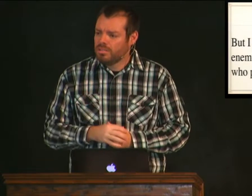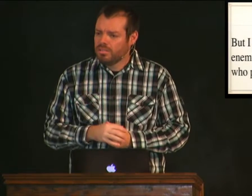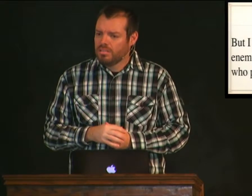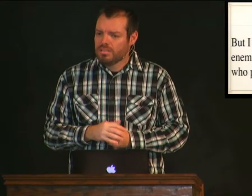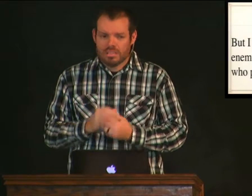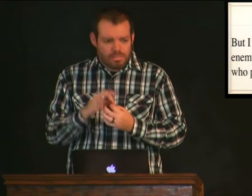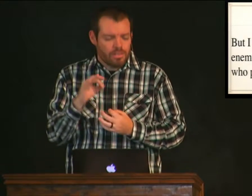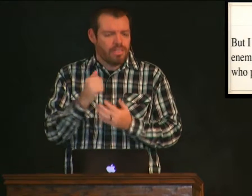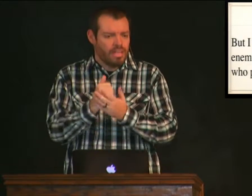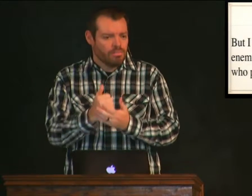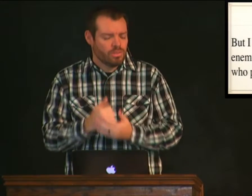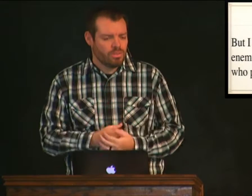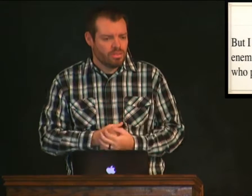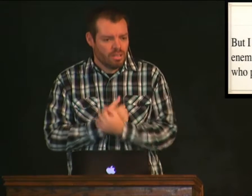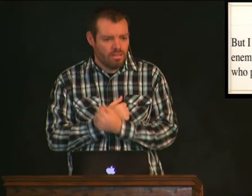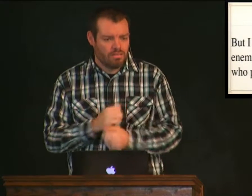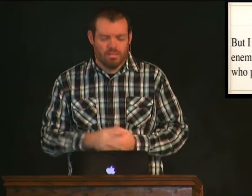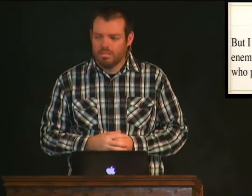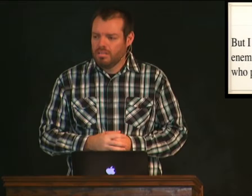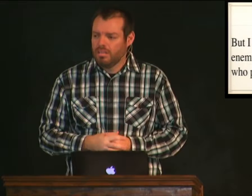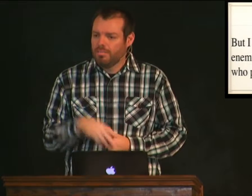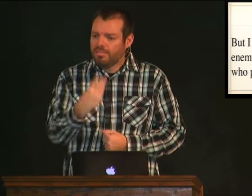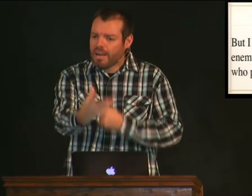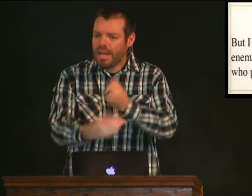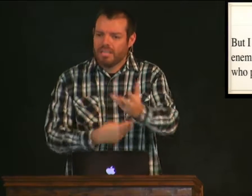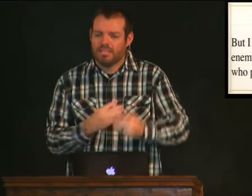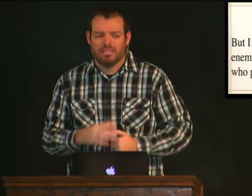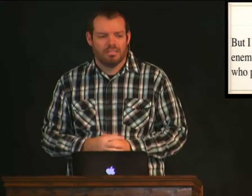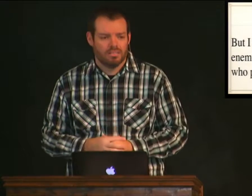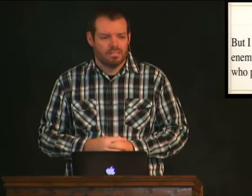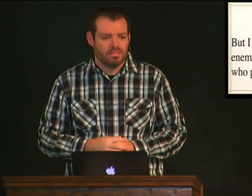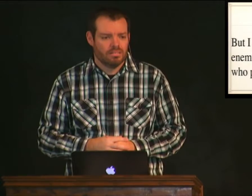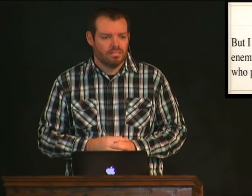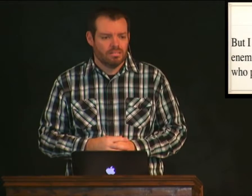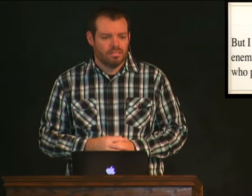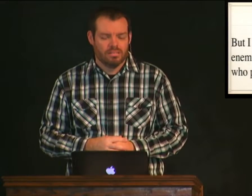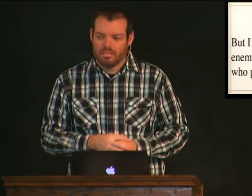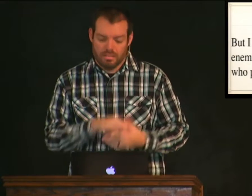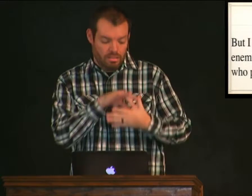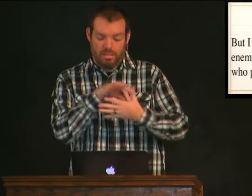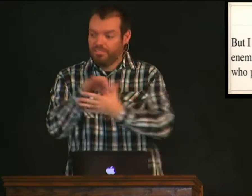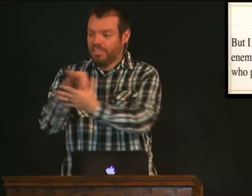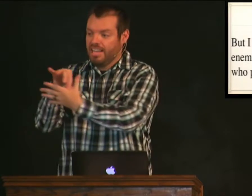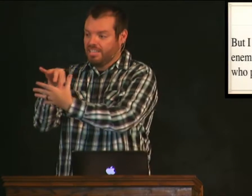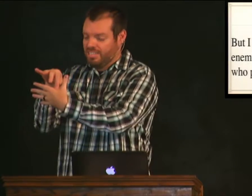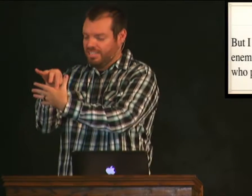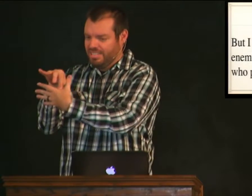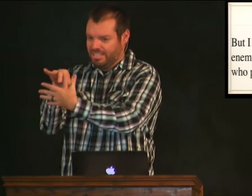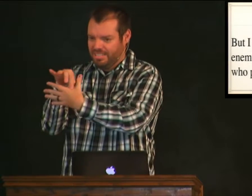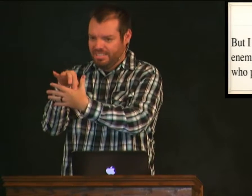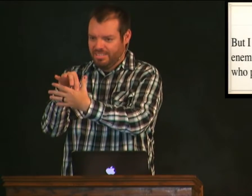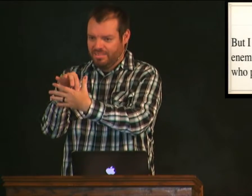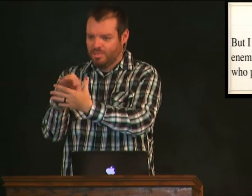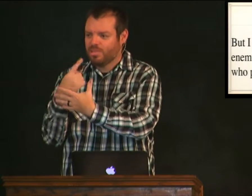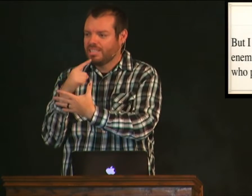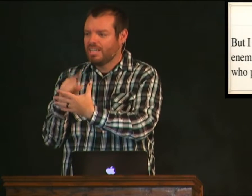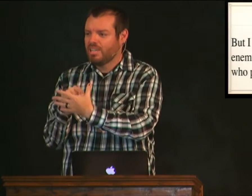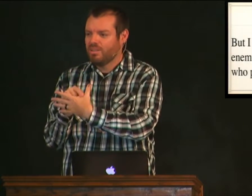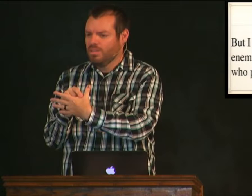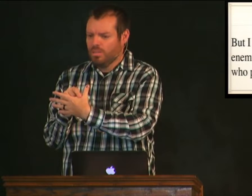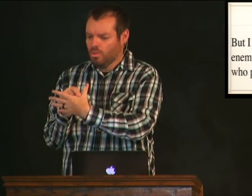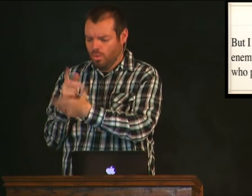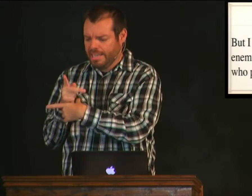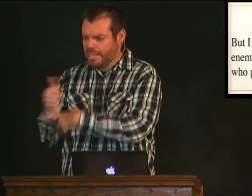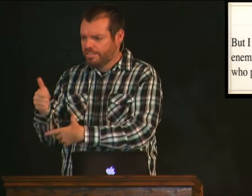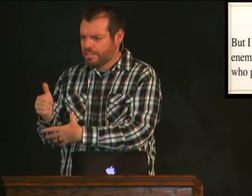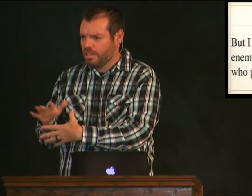too. The Spirit that helps us love, provide. The flesh, I try to tell